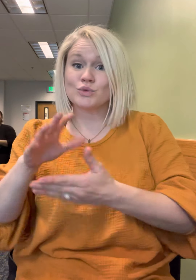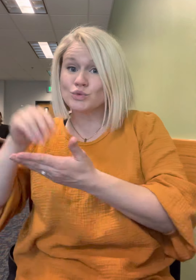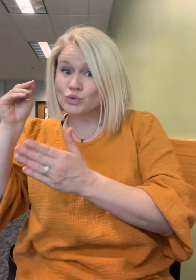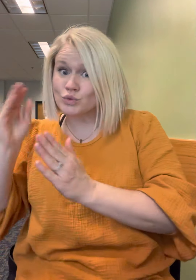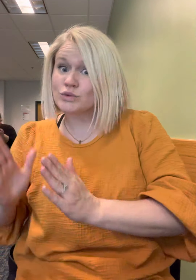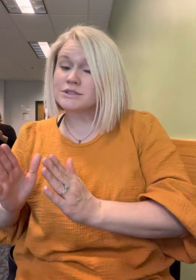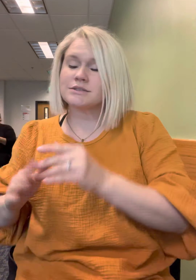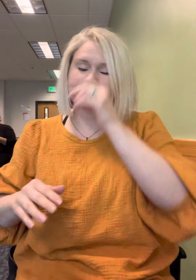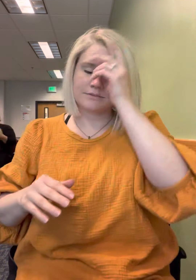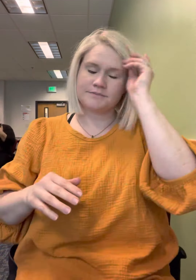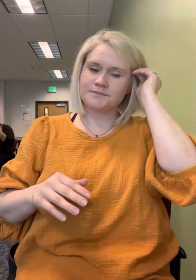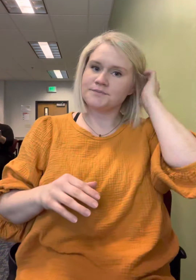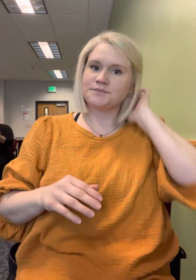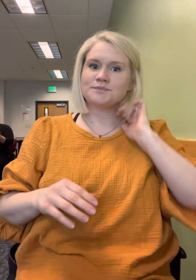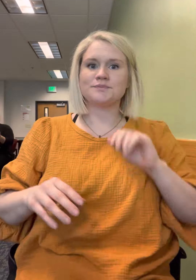wonderful attention. That's great. Good for you.